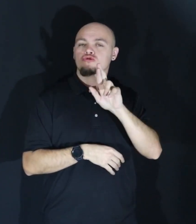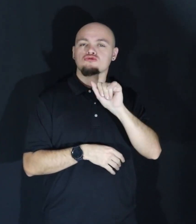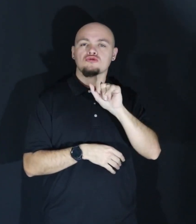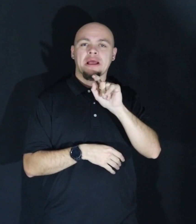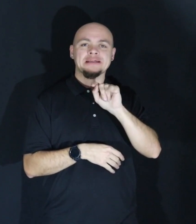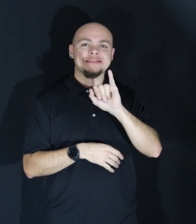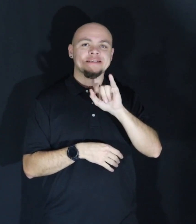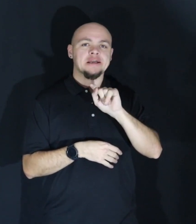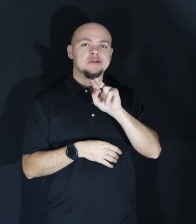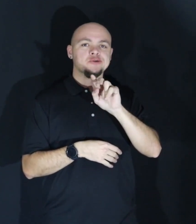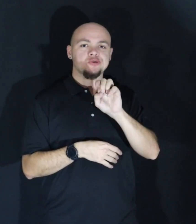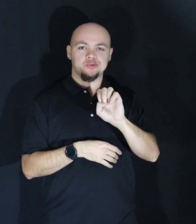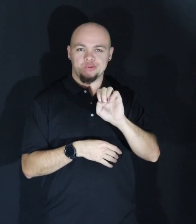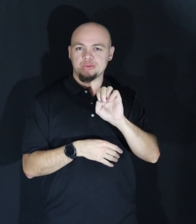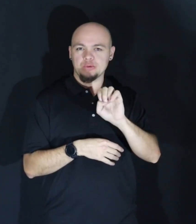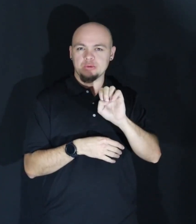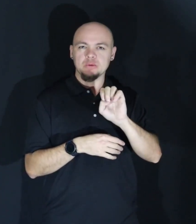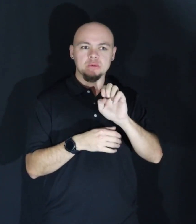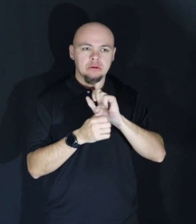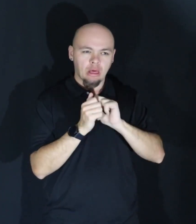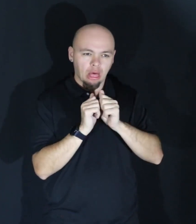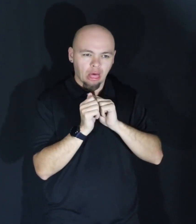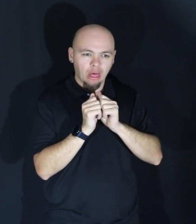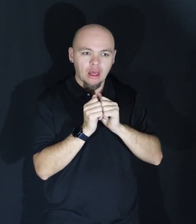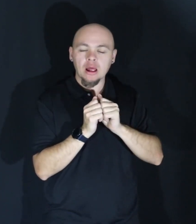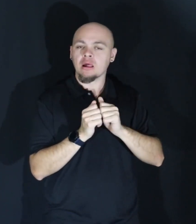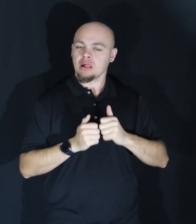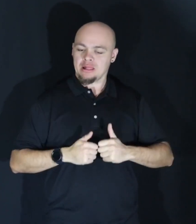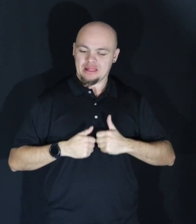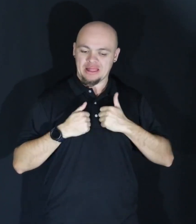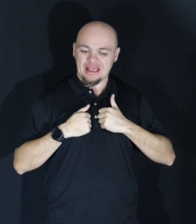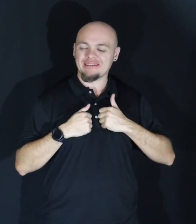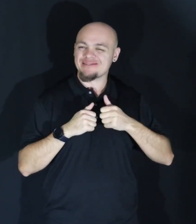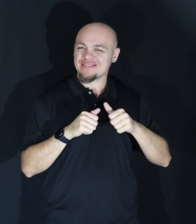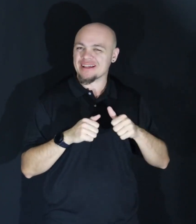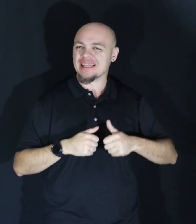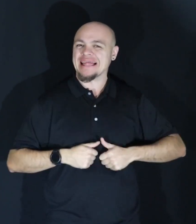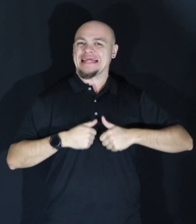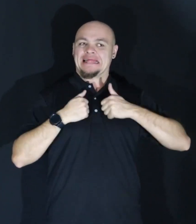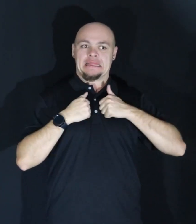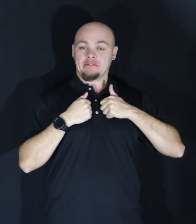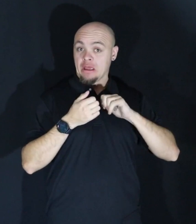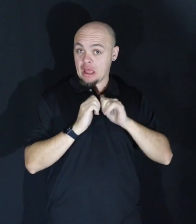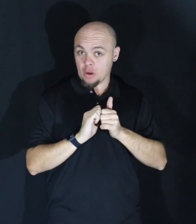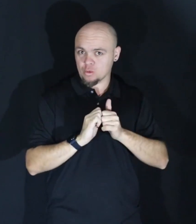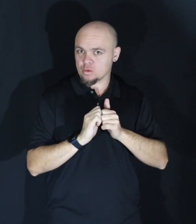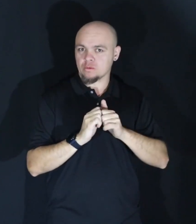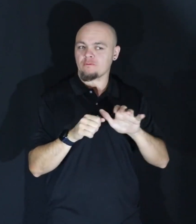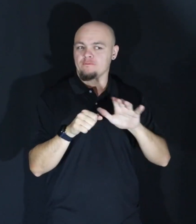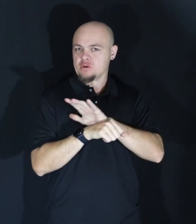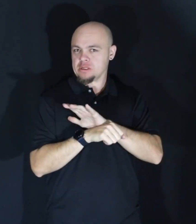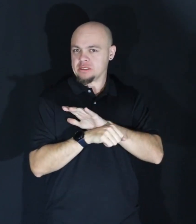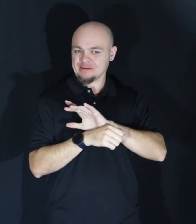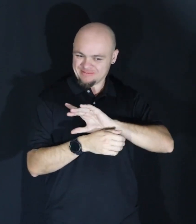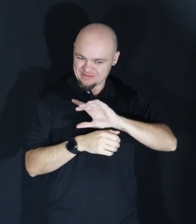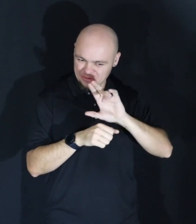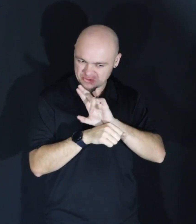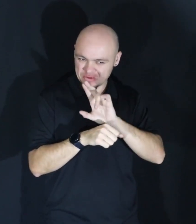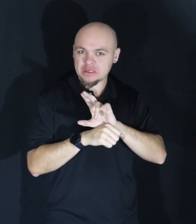conscious decision of living life fully by design and living as though it was my last day on earth.